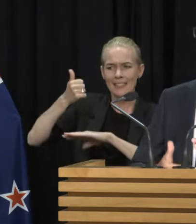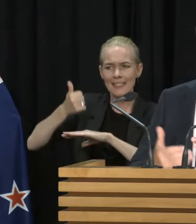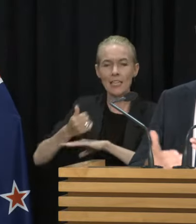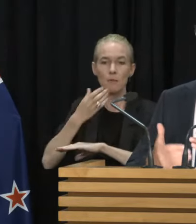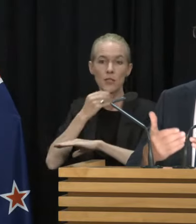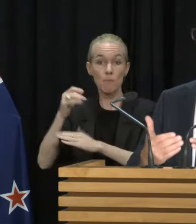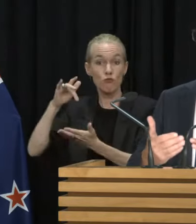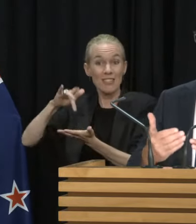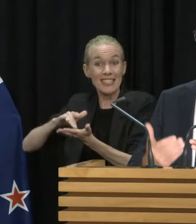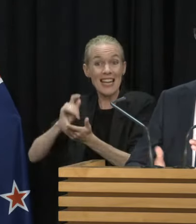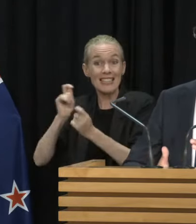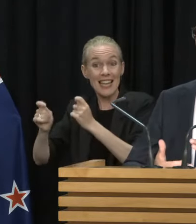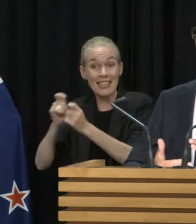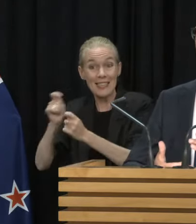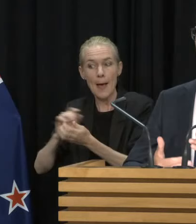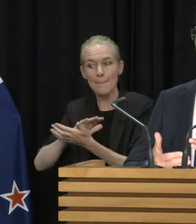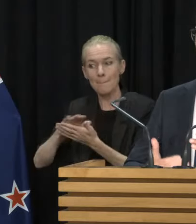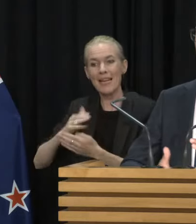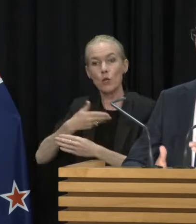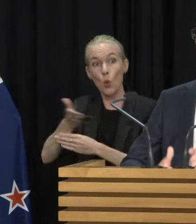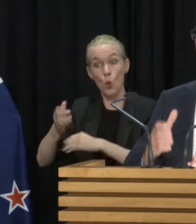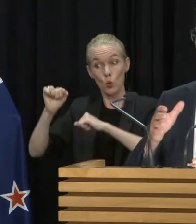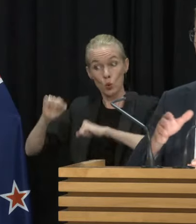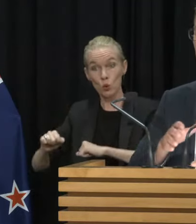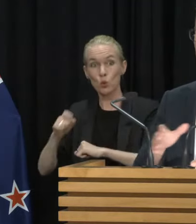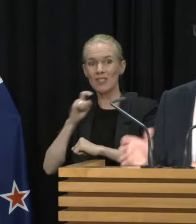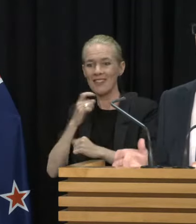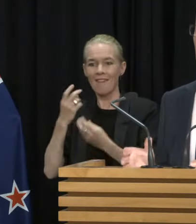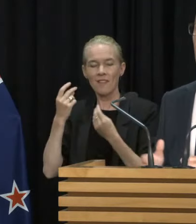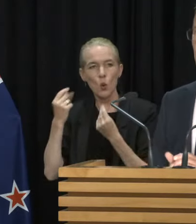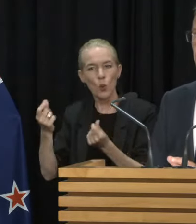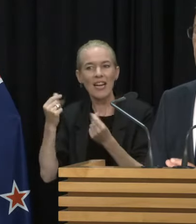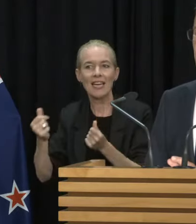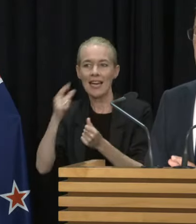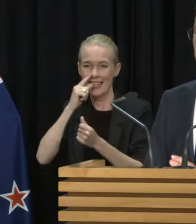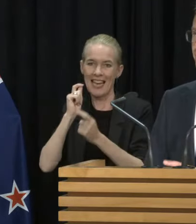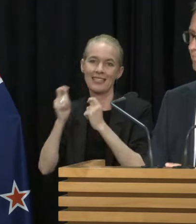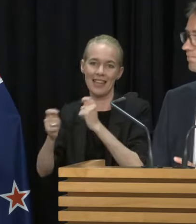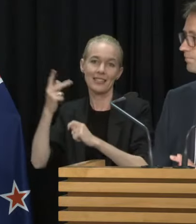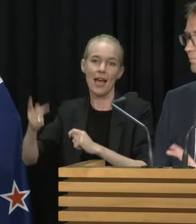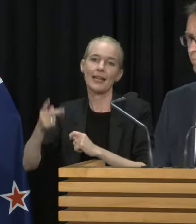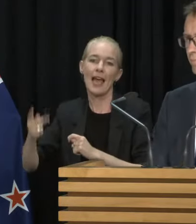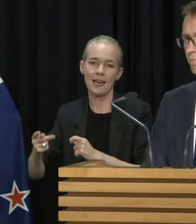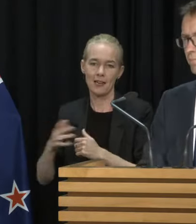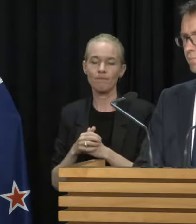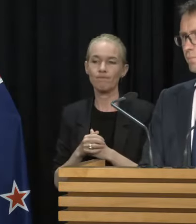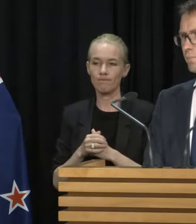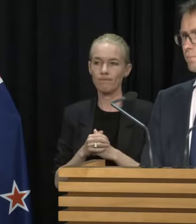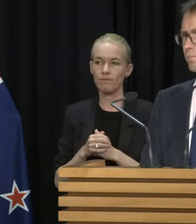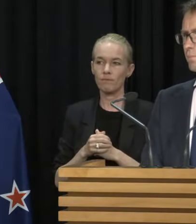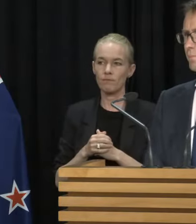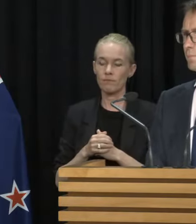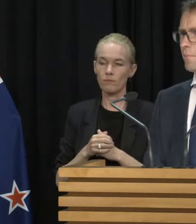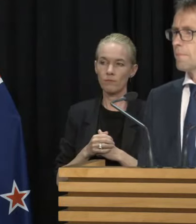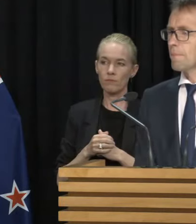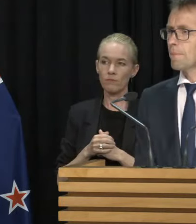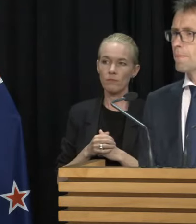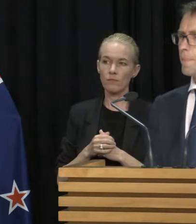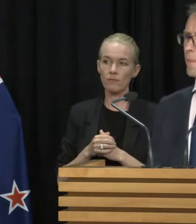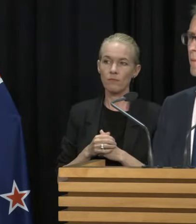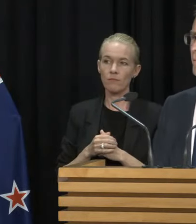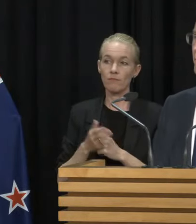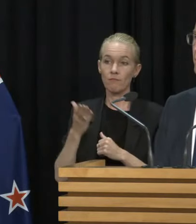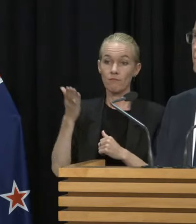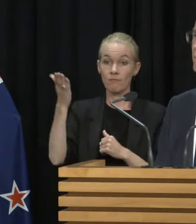and get those as a precautionary measure, get them all retested. Jane. How concerning is this for